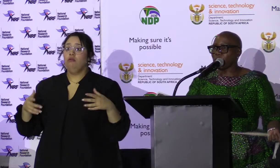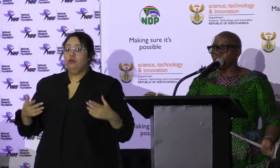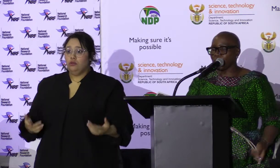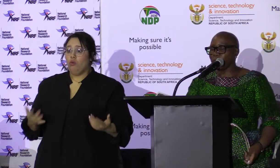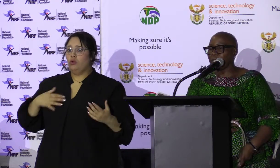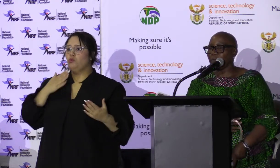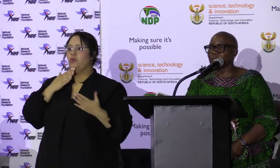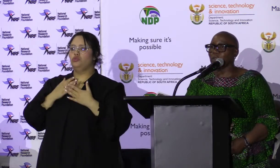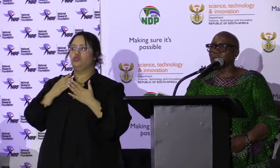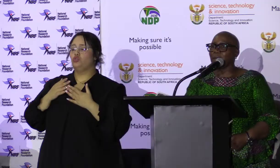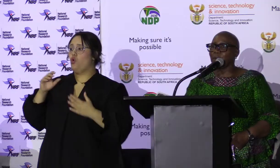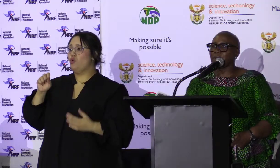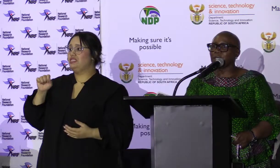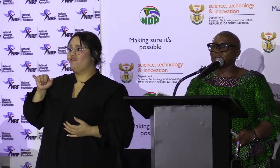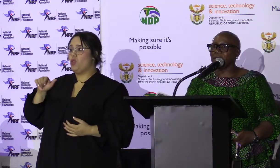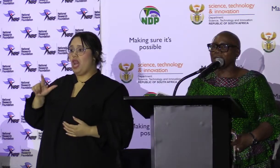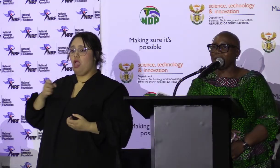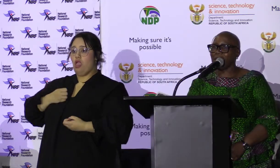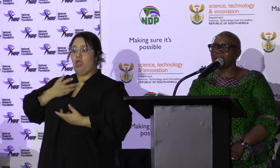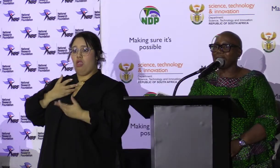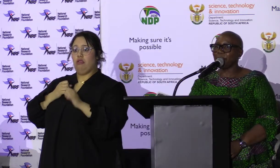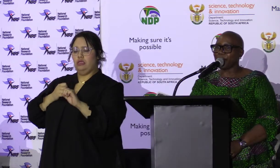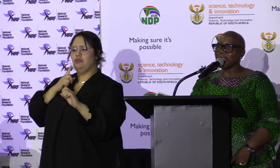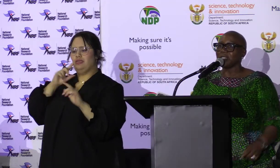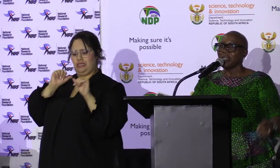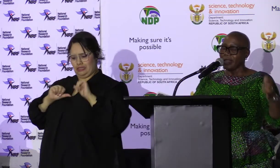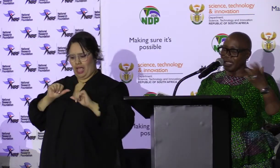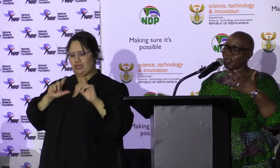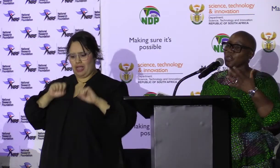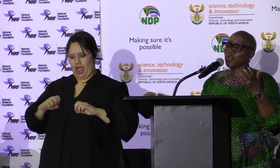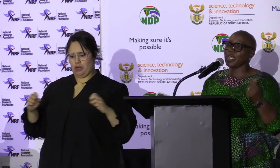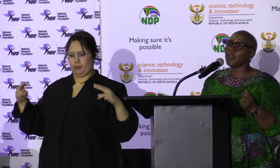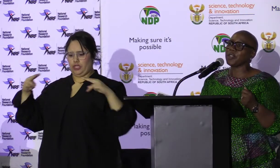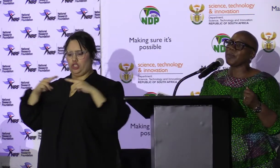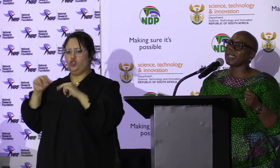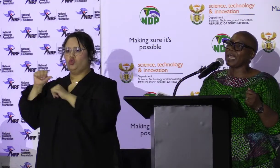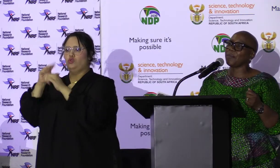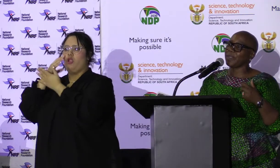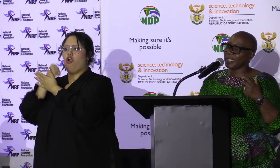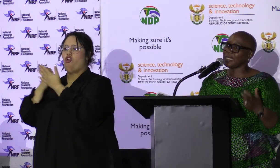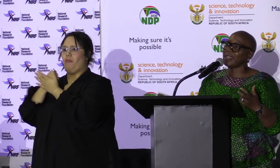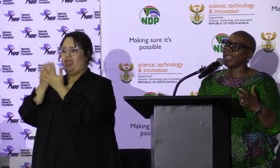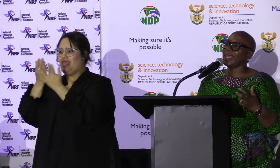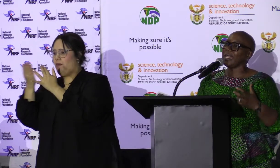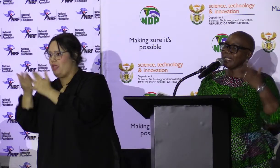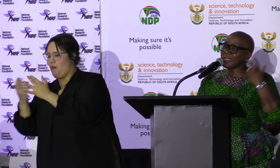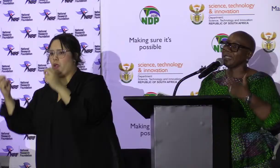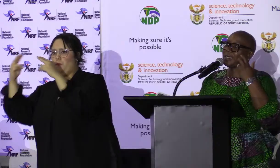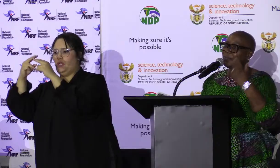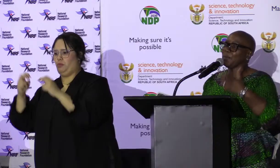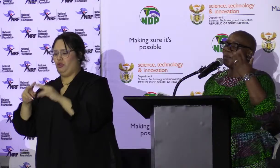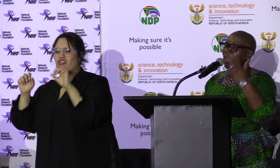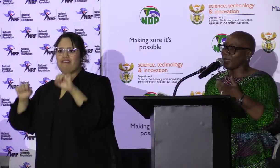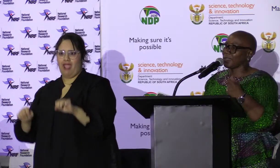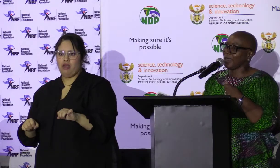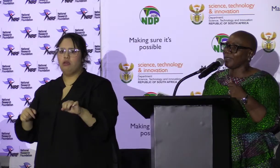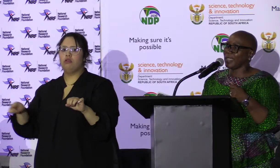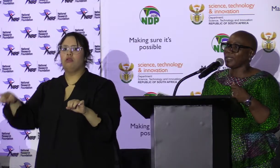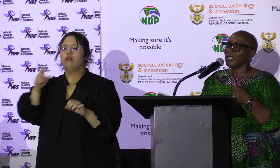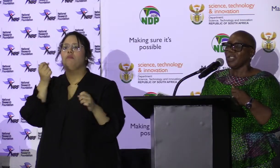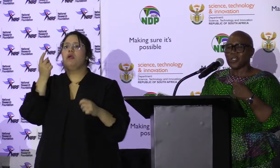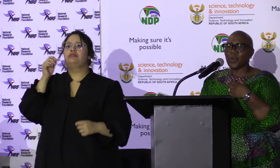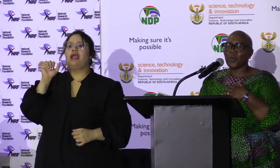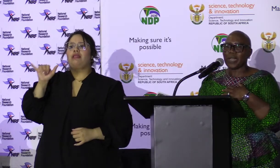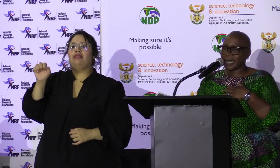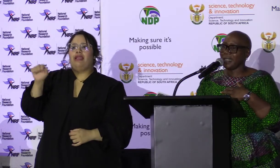that what Usvuyile was talking about is to say science can bridge the socio-economic gap that is there. Indeed, people